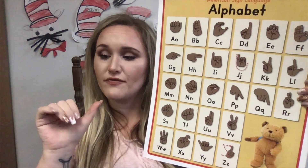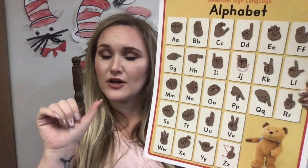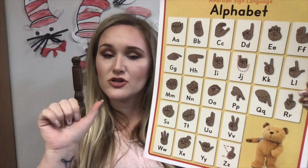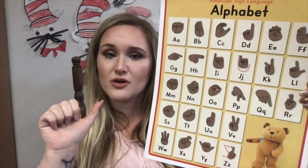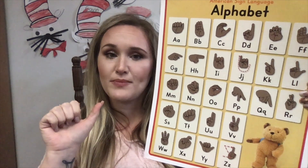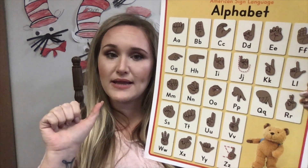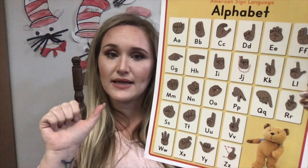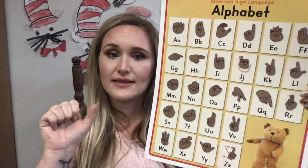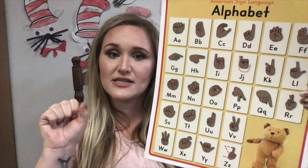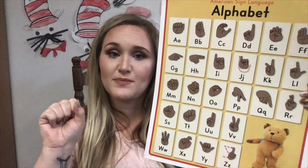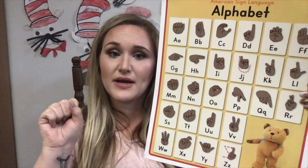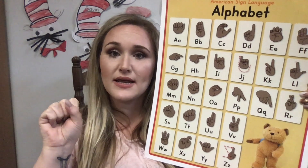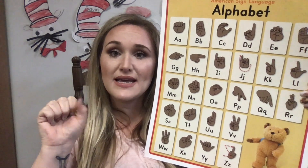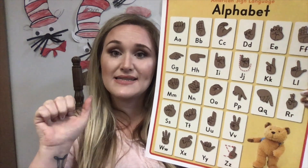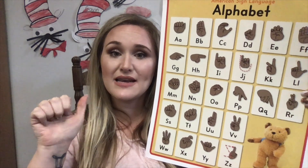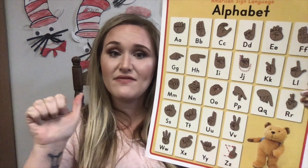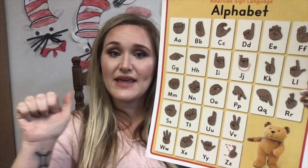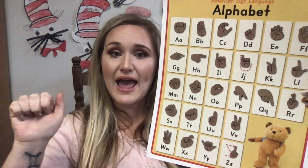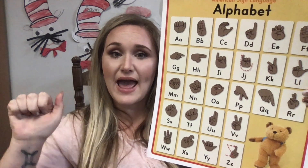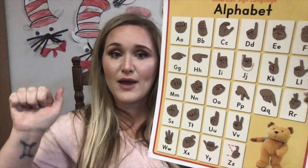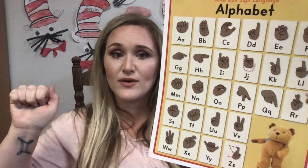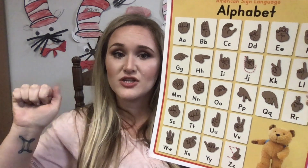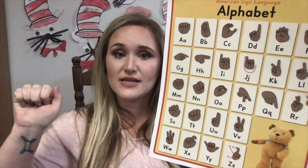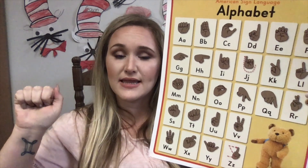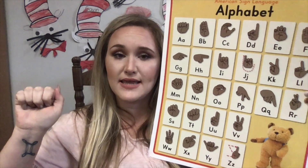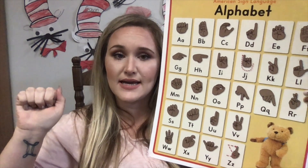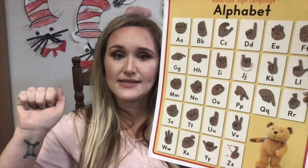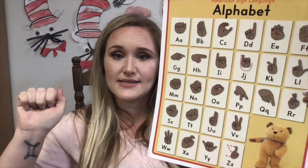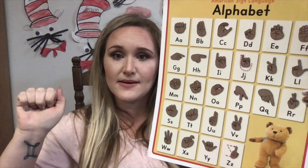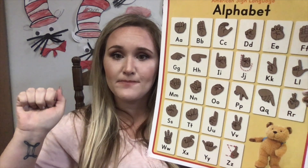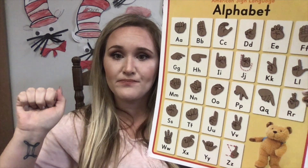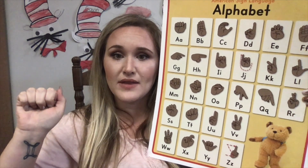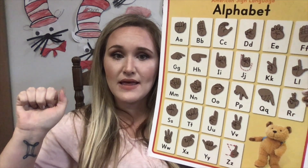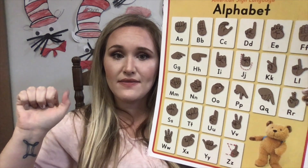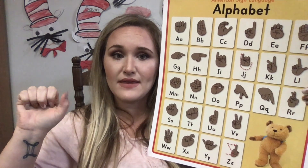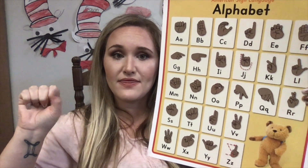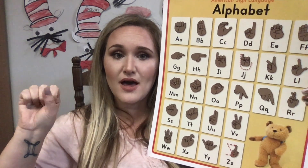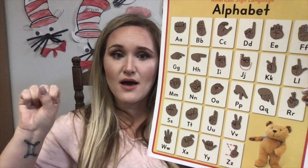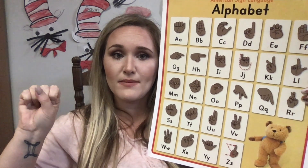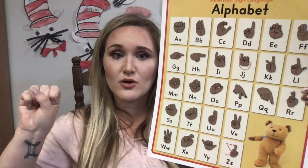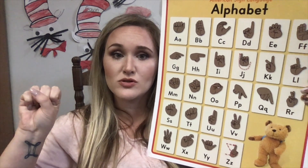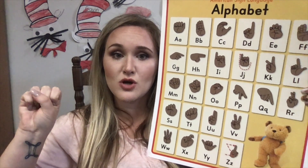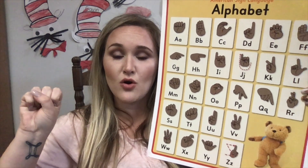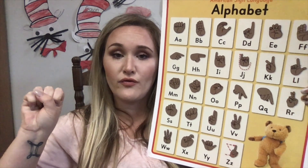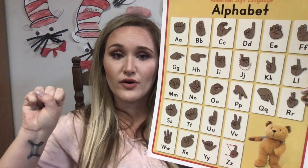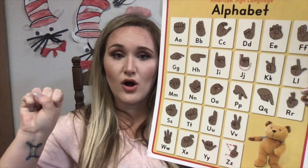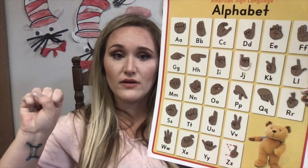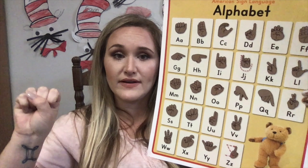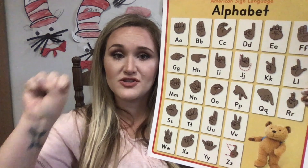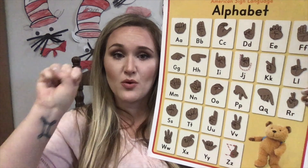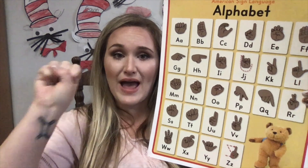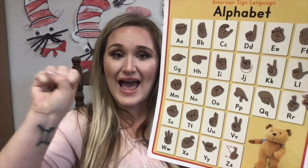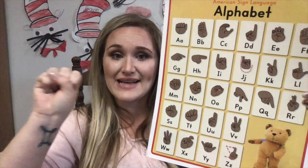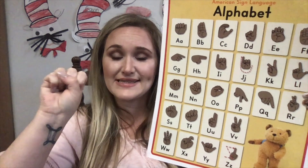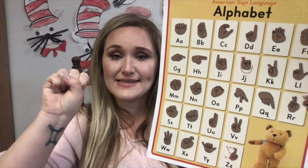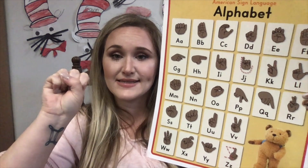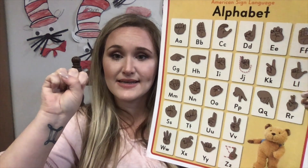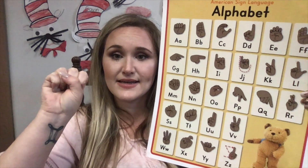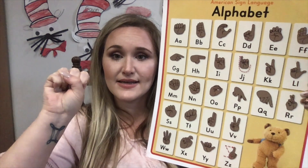fingers are bent like this, but instead of the A, which is like this, the thumb goes over all of it. So S.